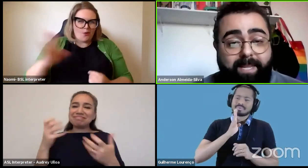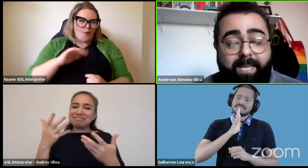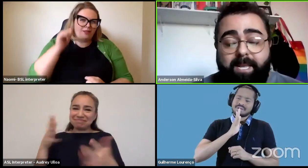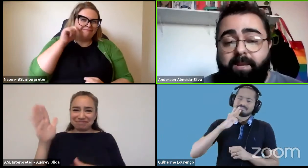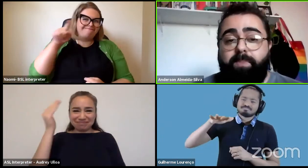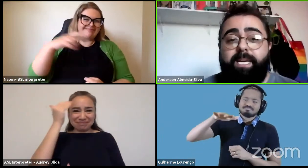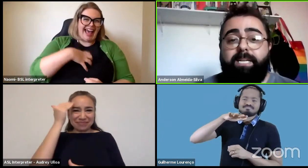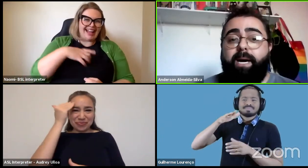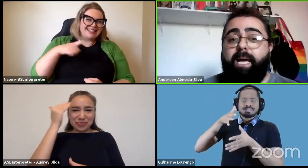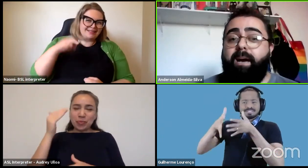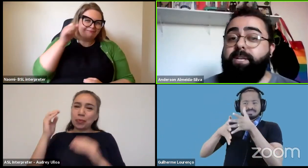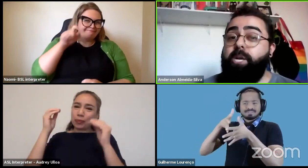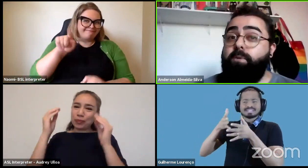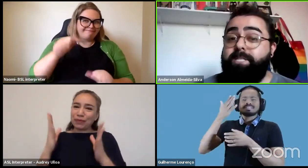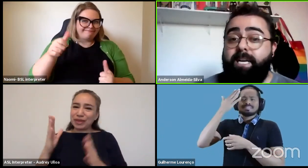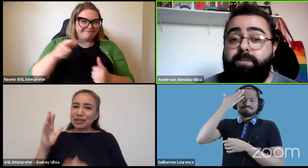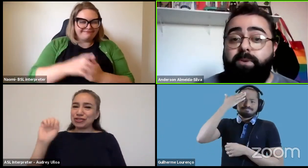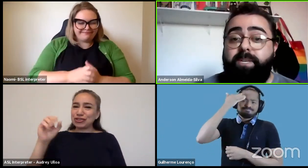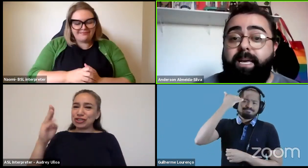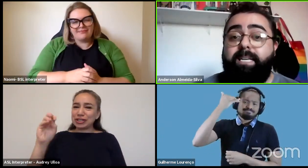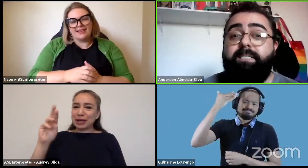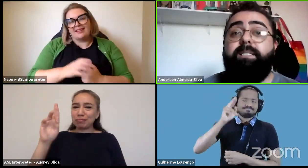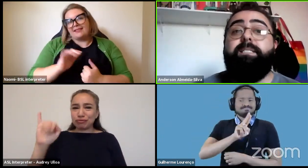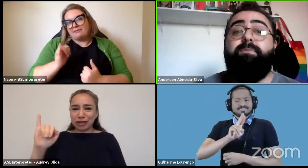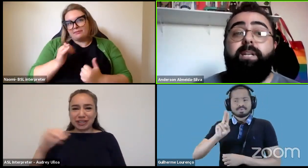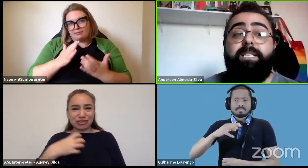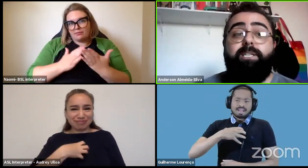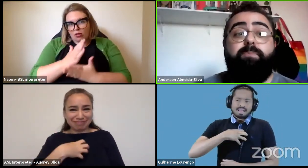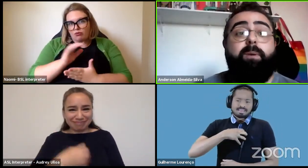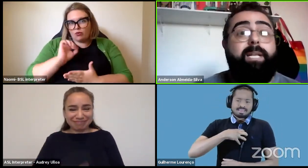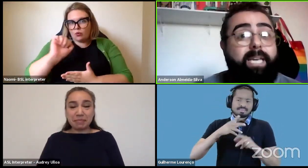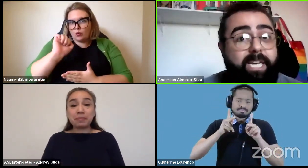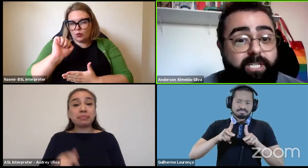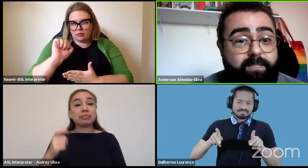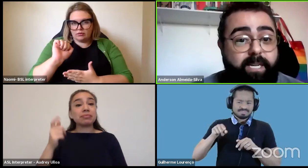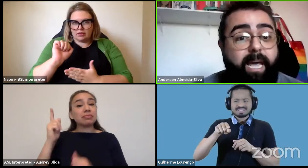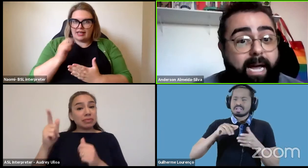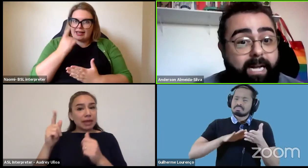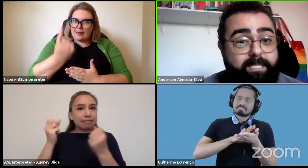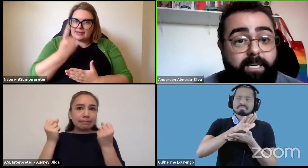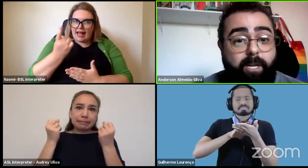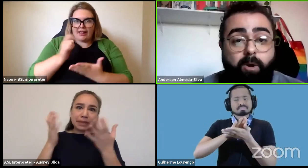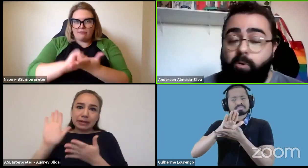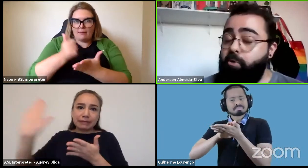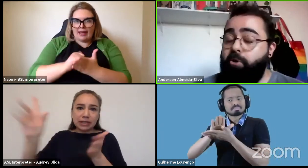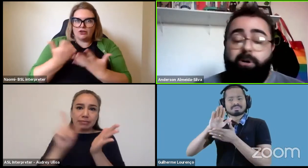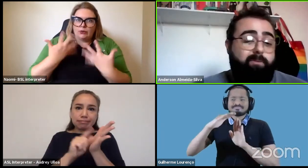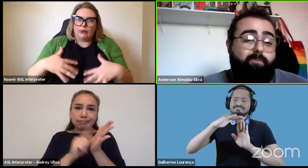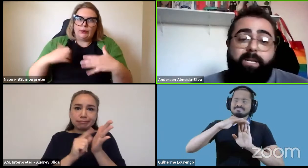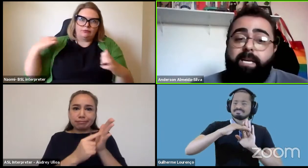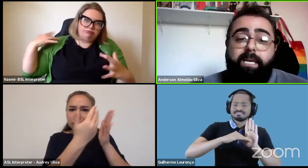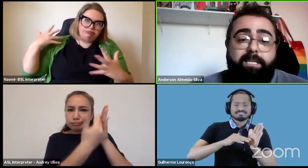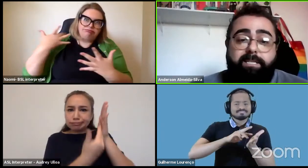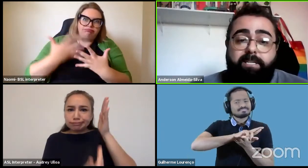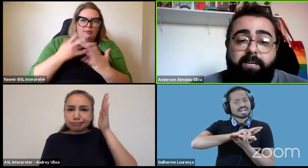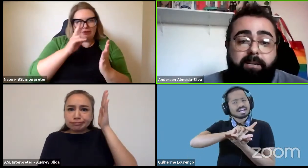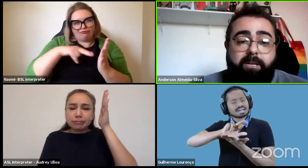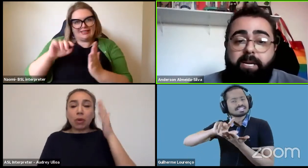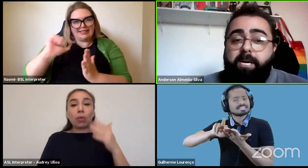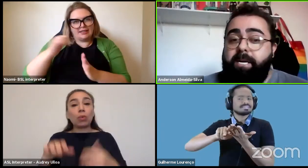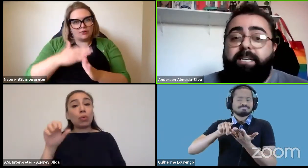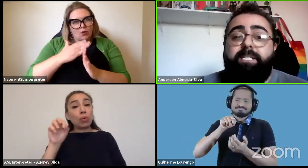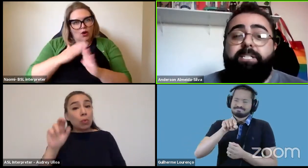Schembri, be it by having contact with the extensive list of publications he has, or when he